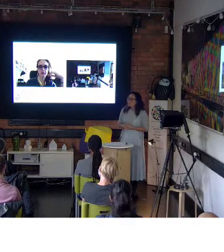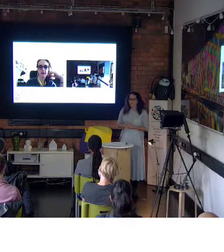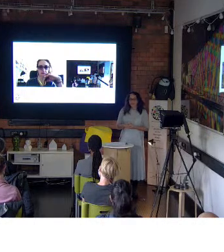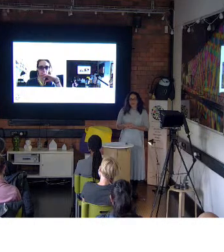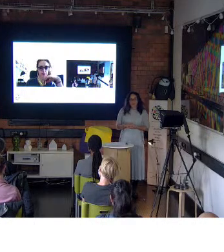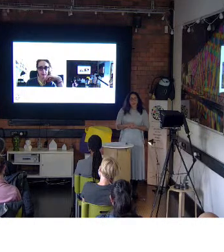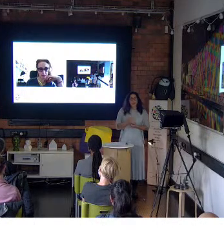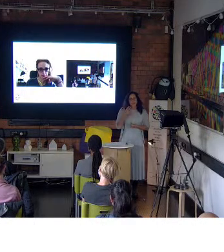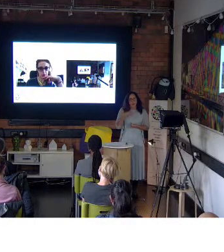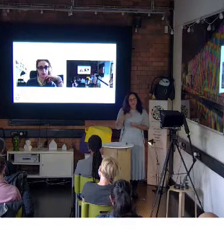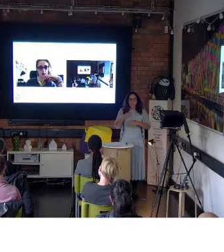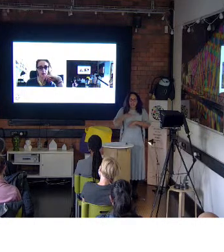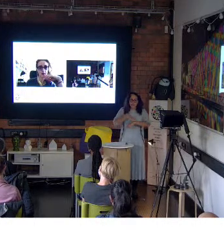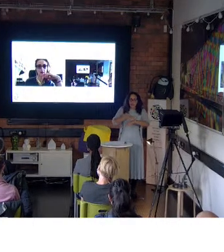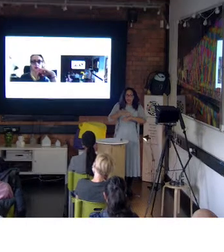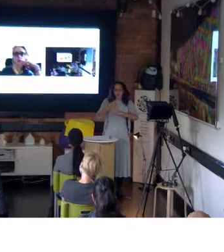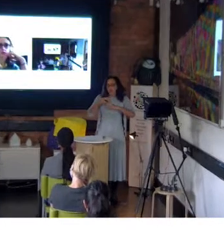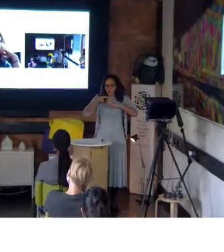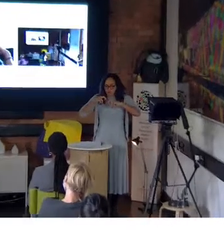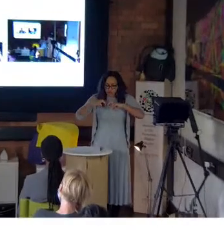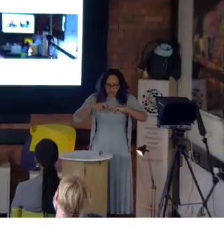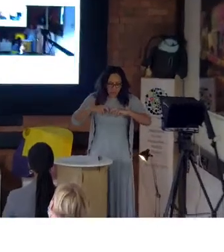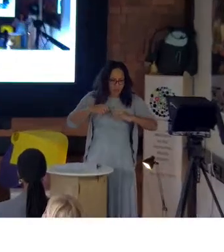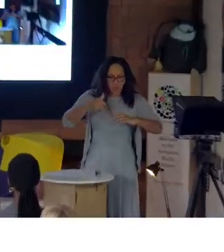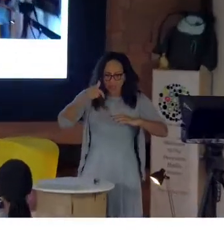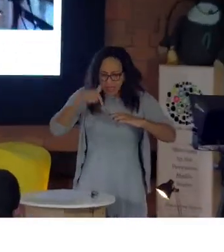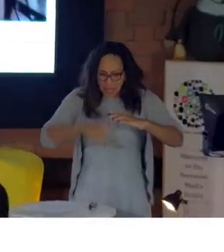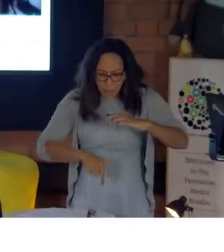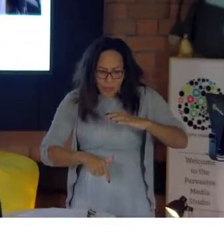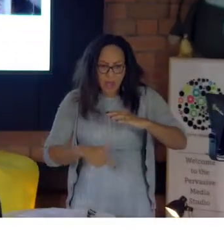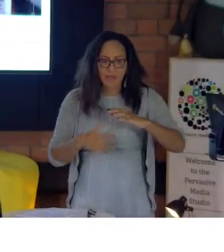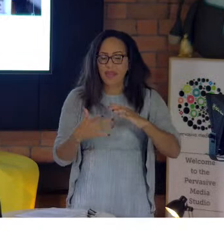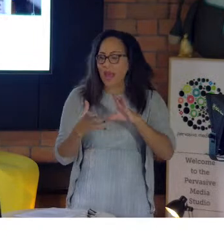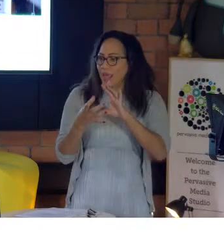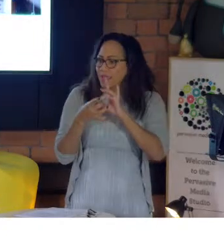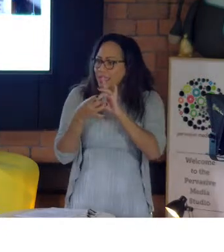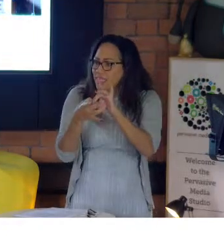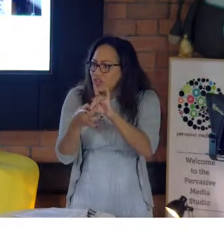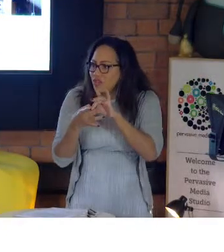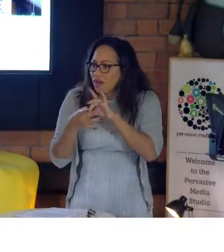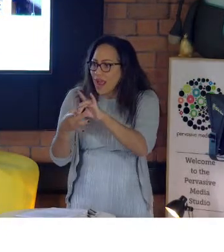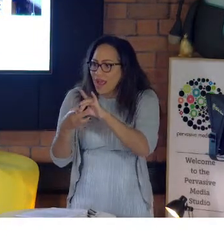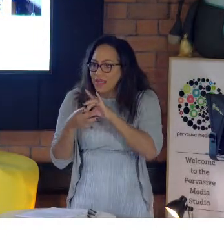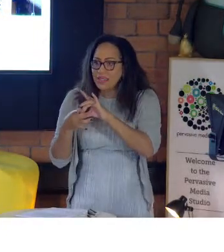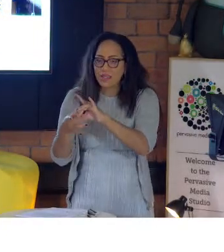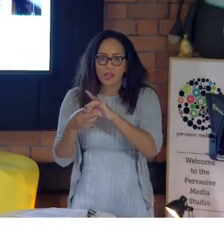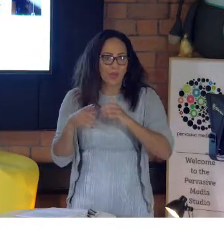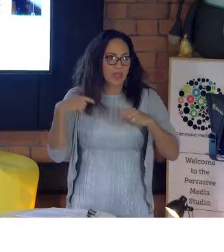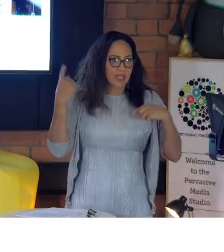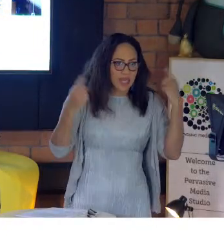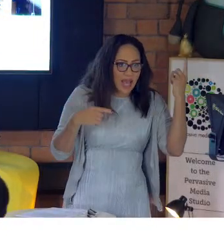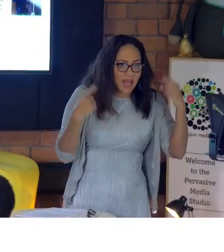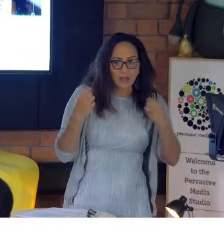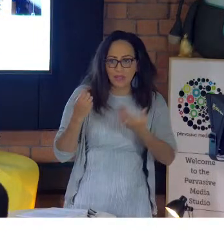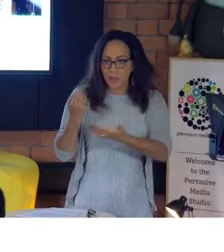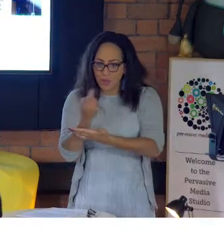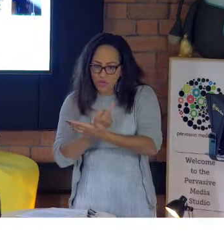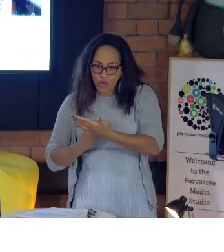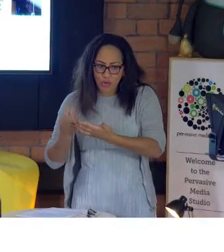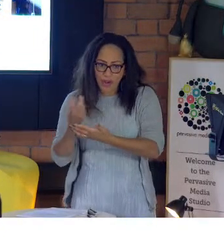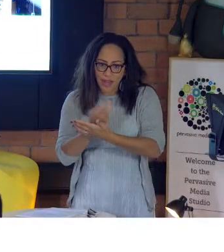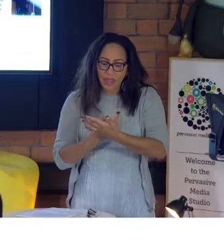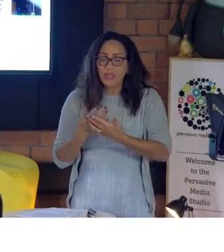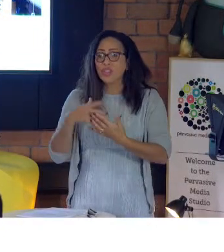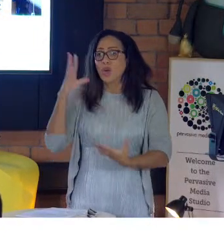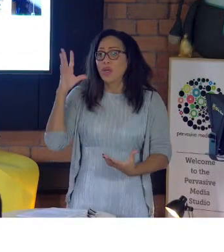more depth and interaction between the sound and the drawings. So in conclusion,